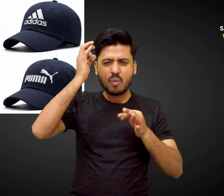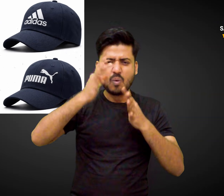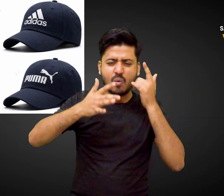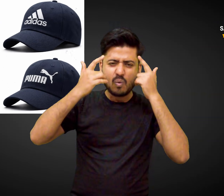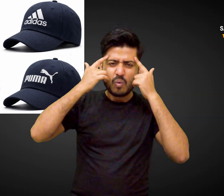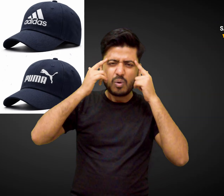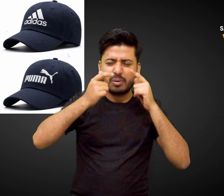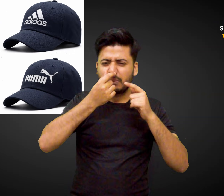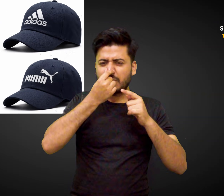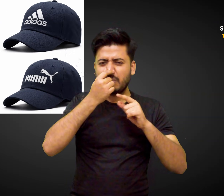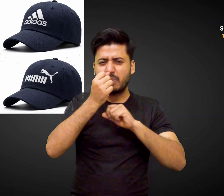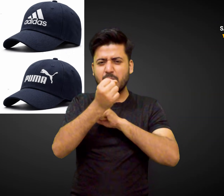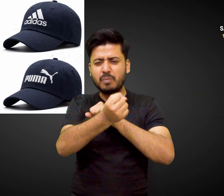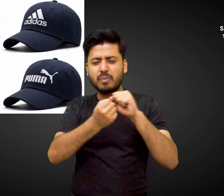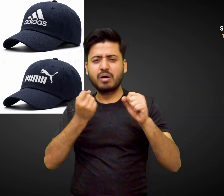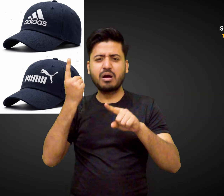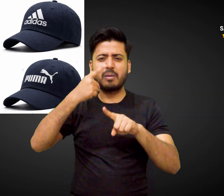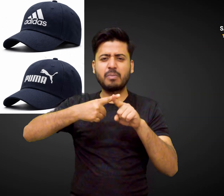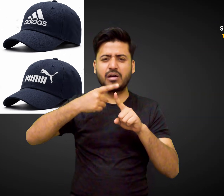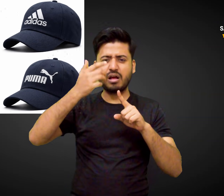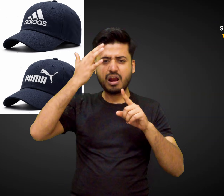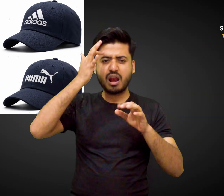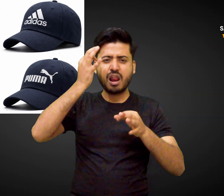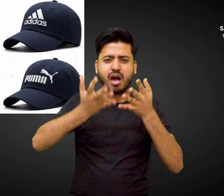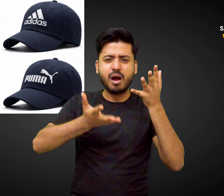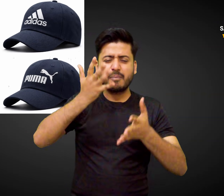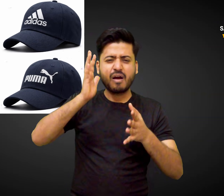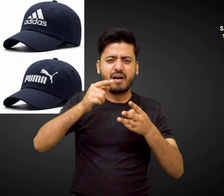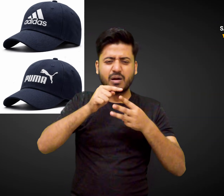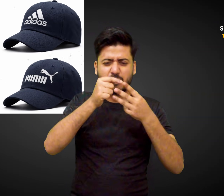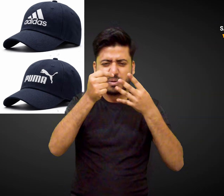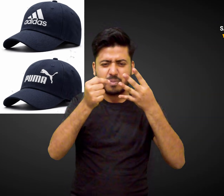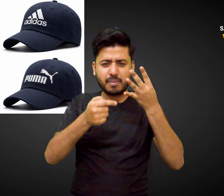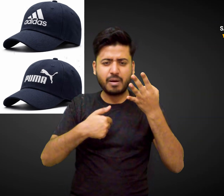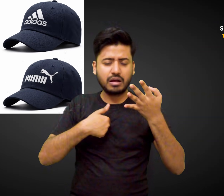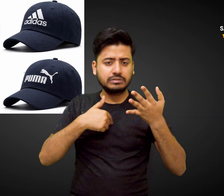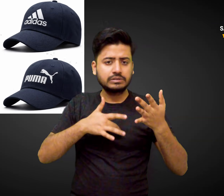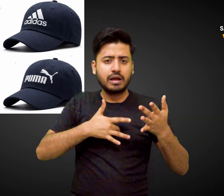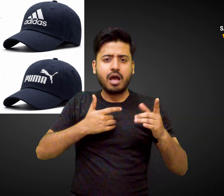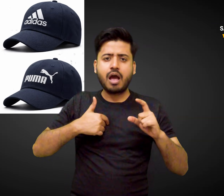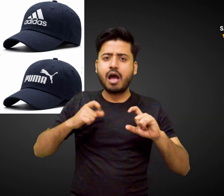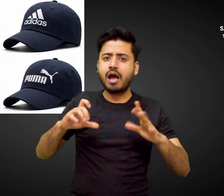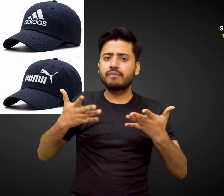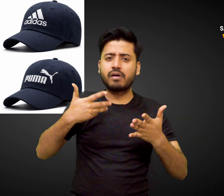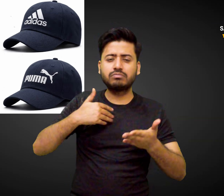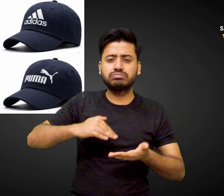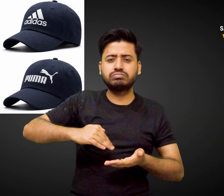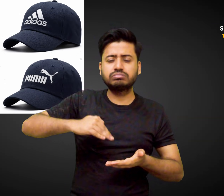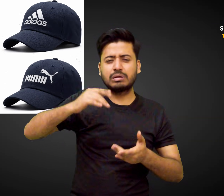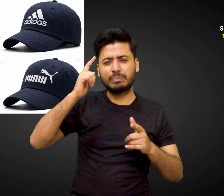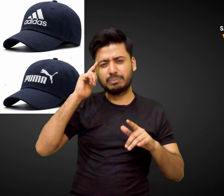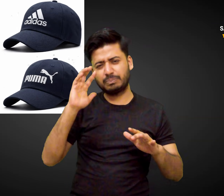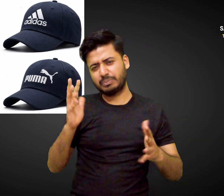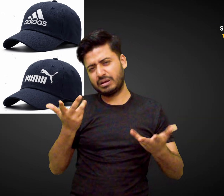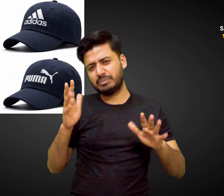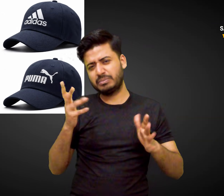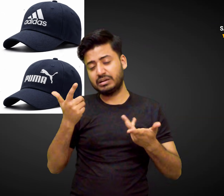linen and washing the cap at least once a week to kill bacteria. Do you want to dive deeper into how to spot the early signs of scalp